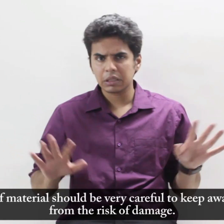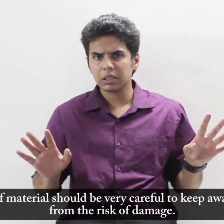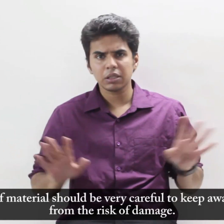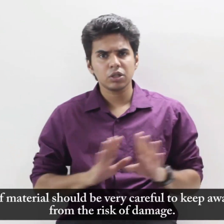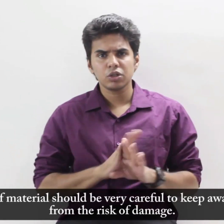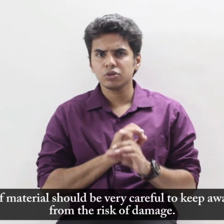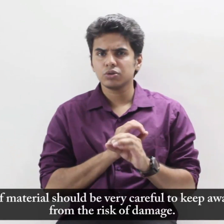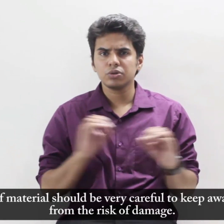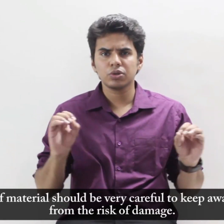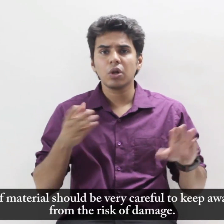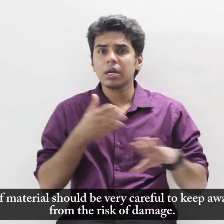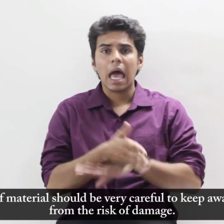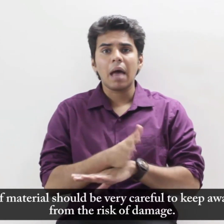from the risk of damage.